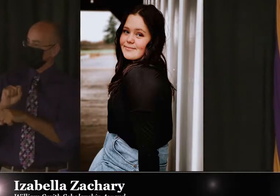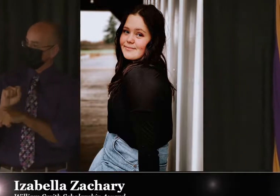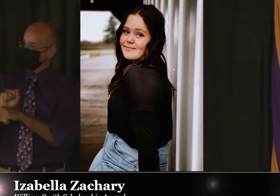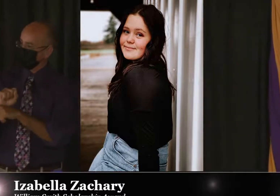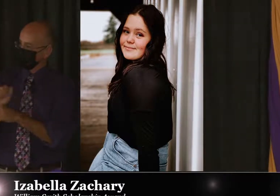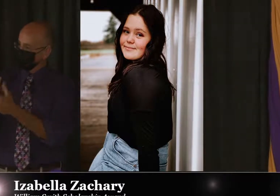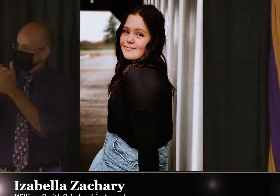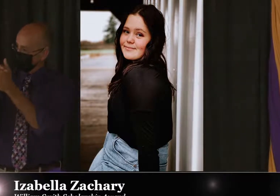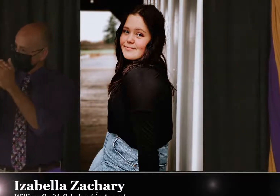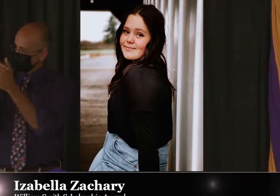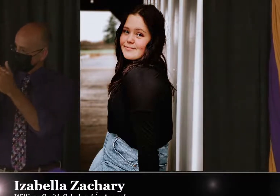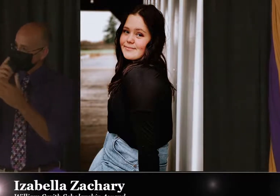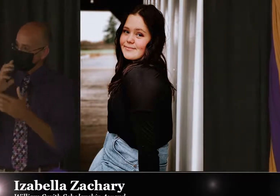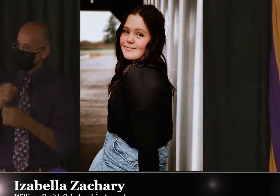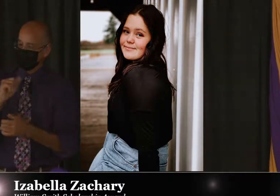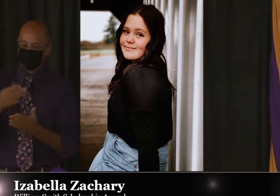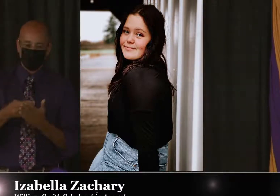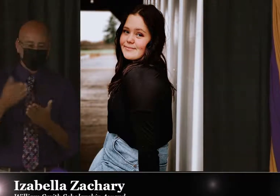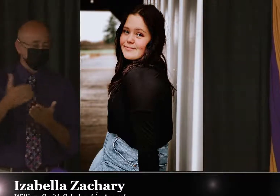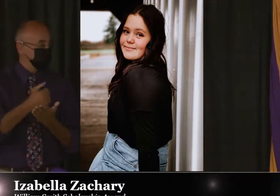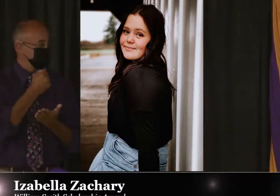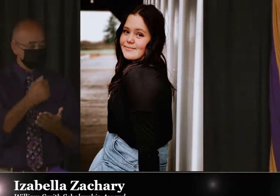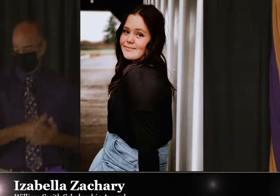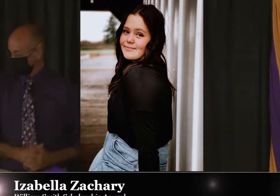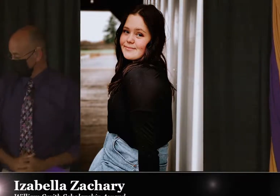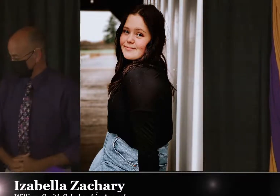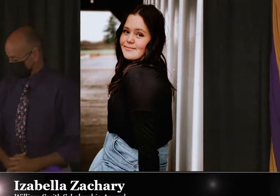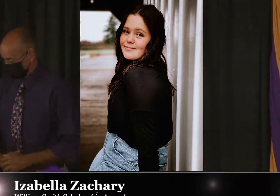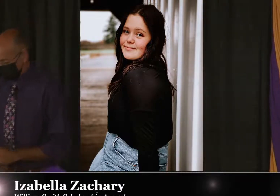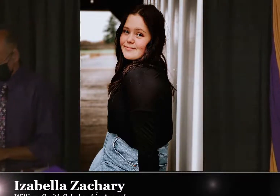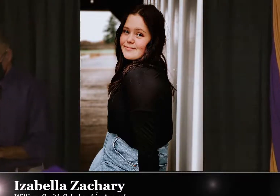Isabella Zachary, the William Smith Scholarship Award. Congratulations.